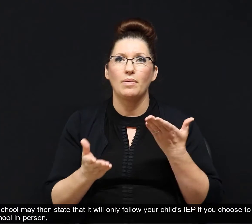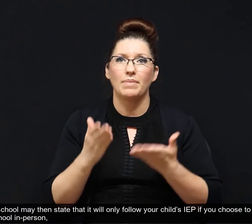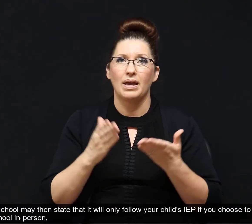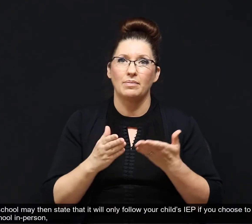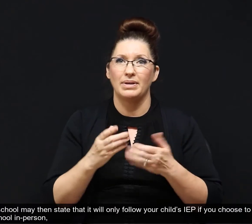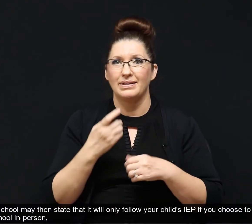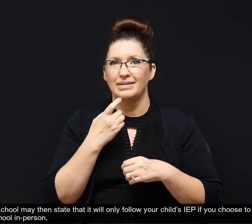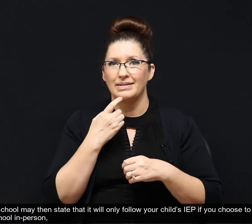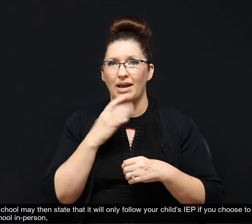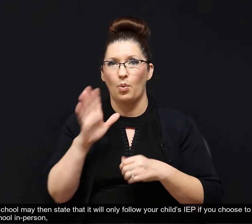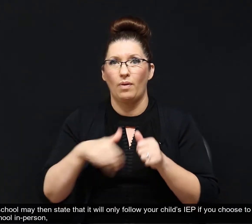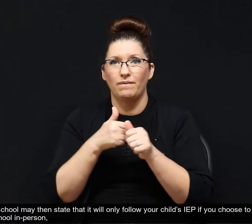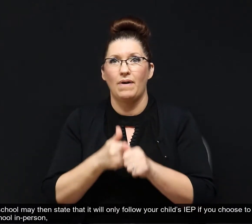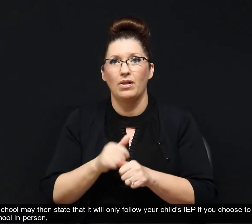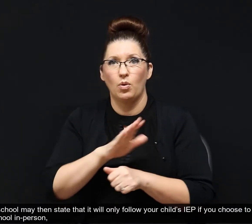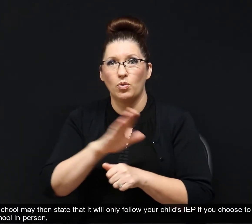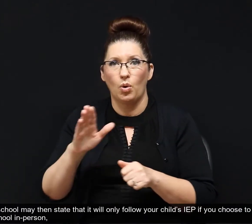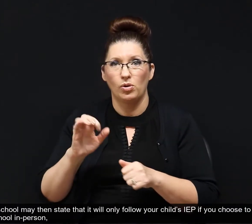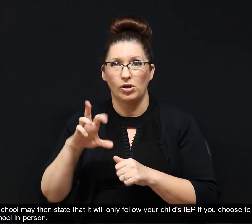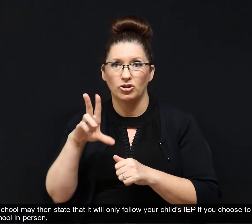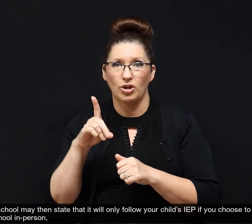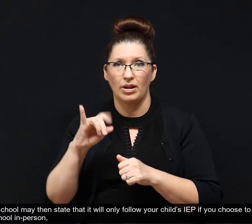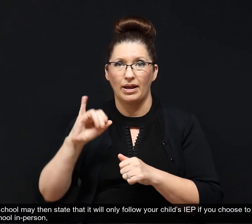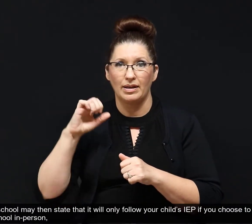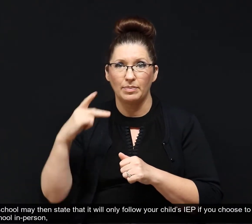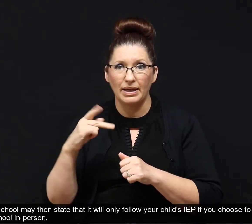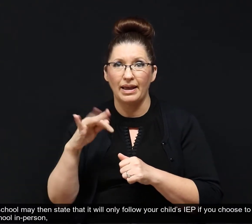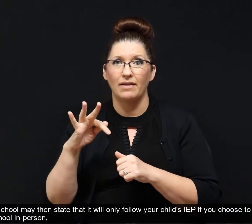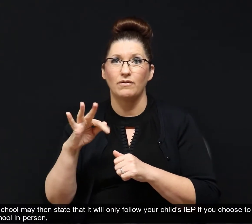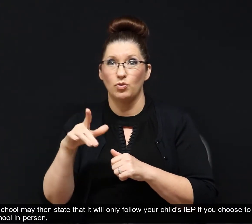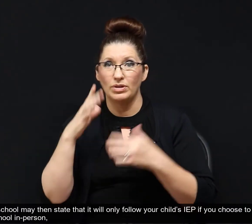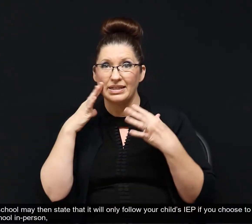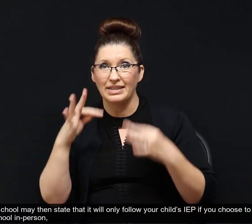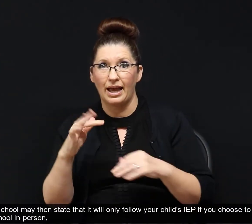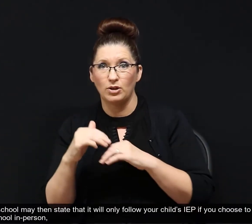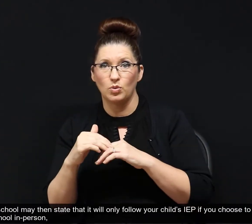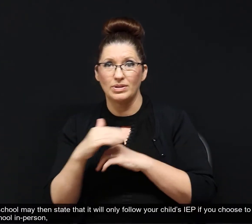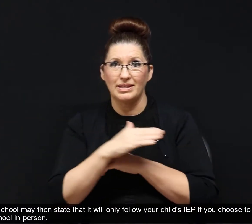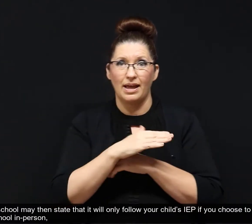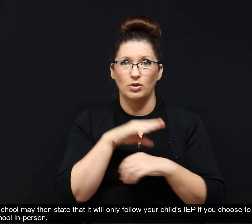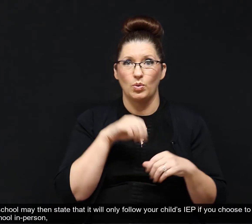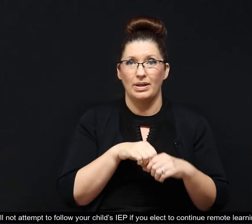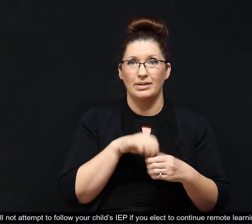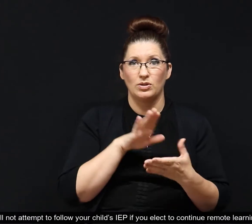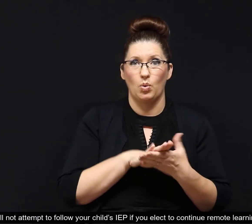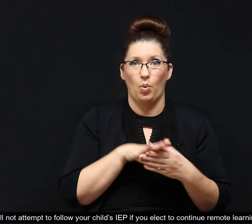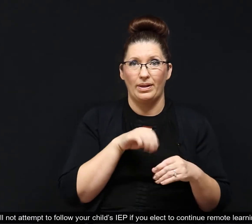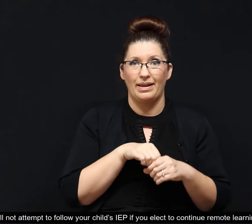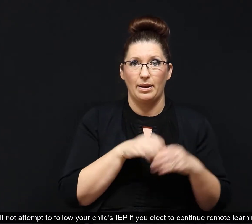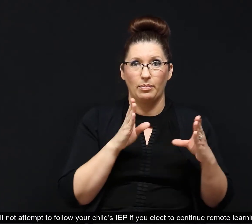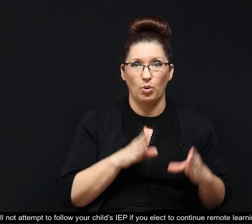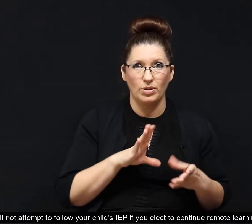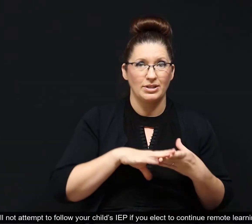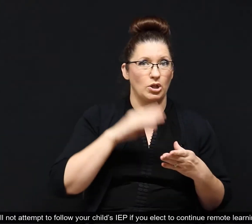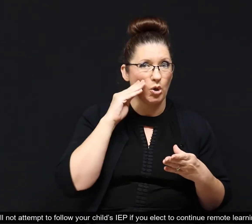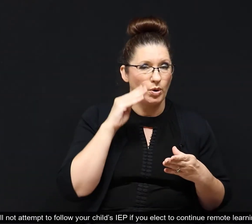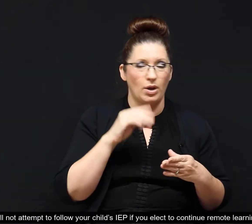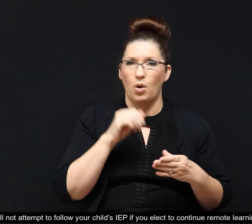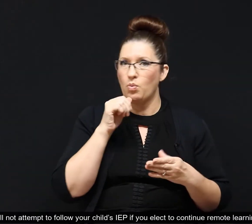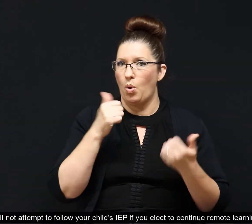only follow your child's IEP if you choose to send your child to school in person, and will not attempt to follow your child's IEP